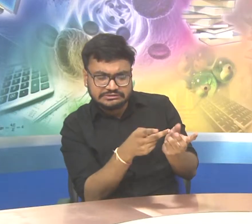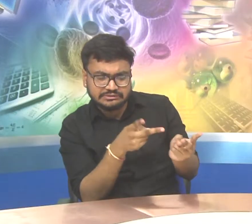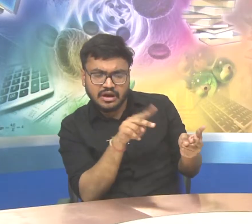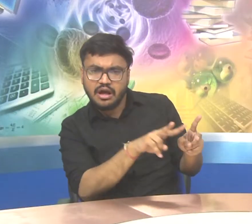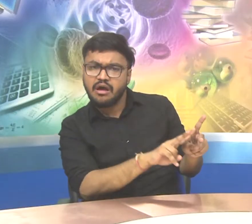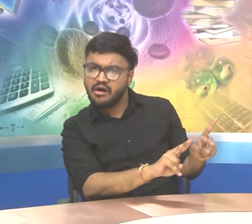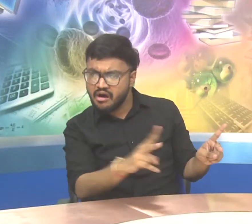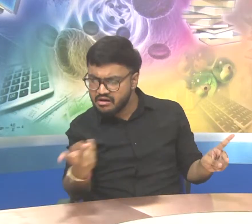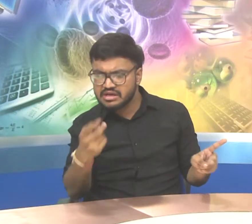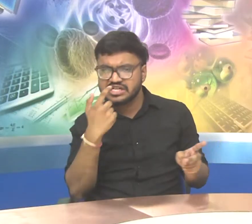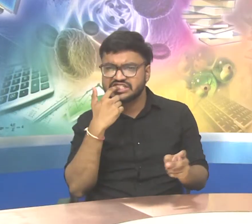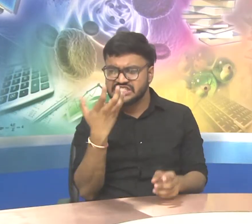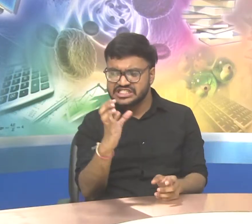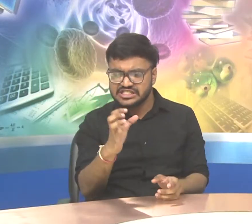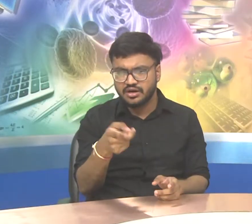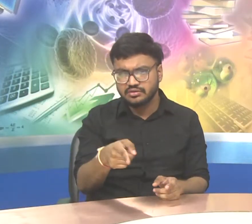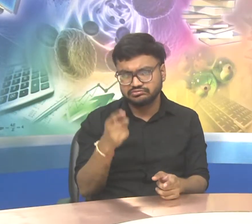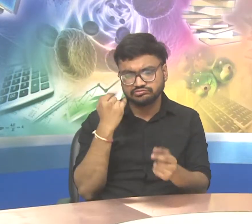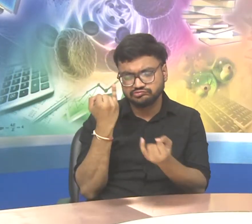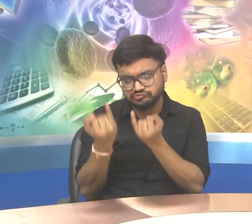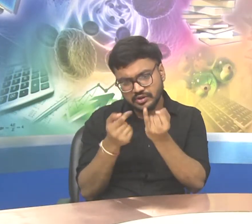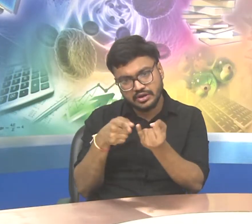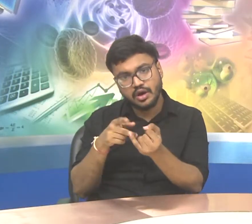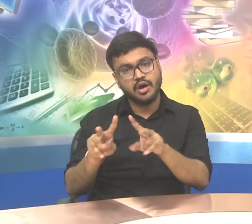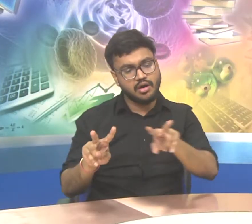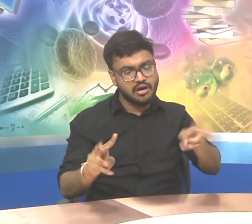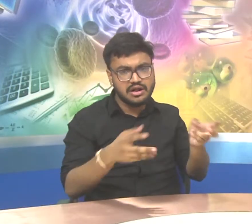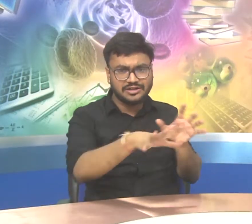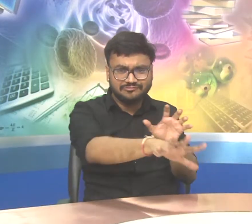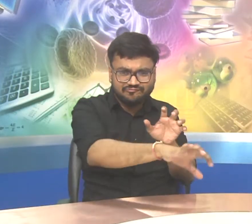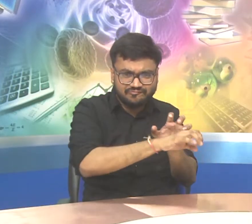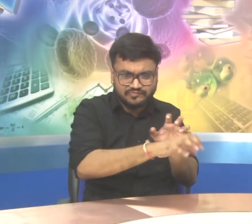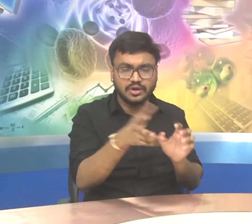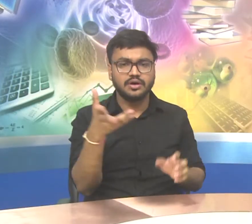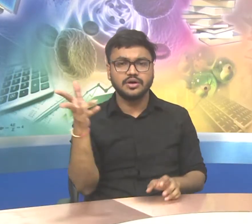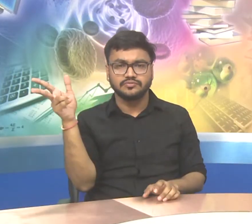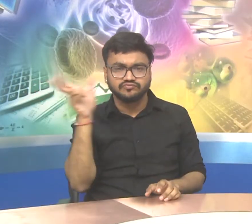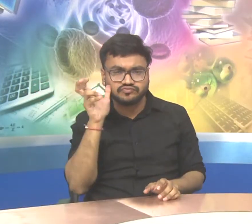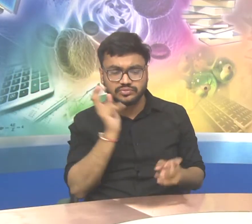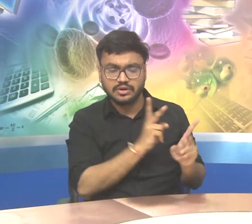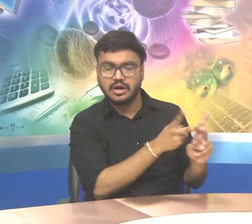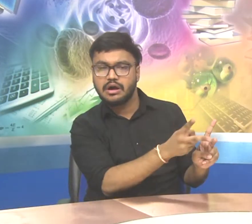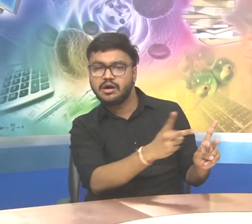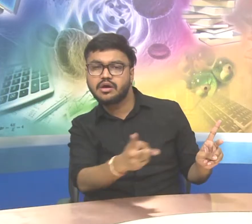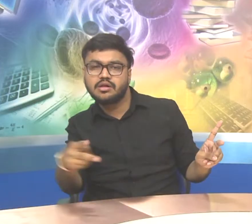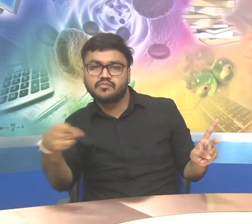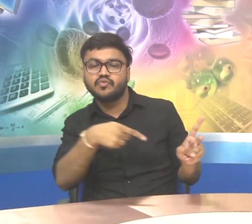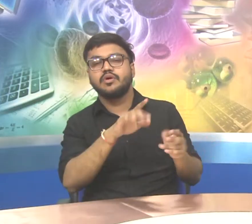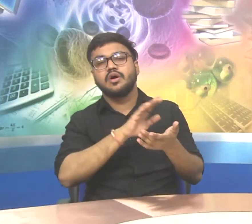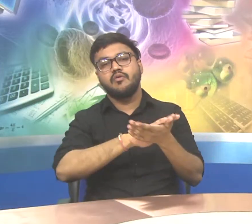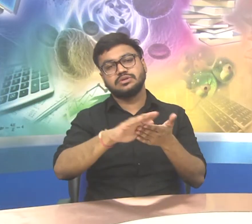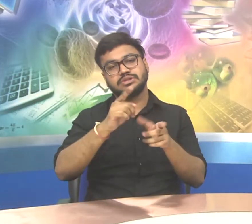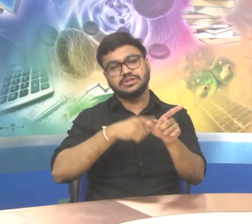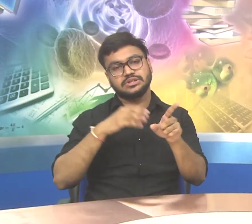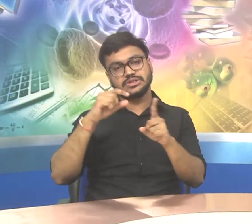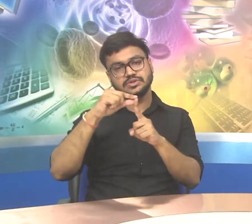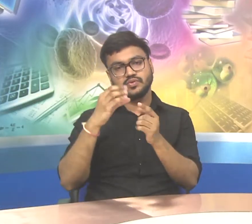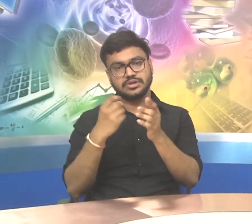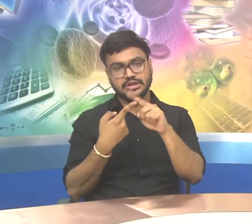For example, hypothesis: if a plant gets more sunlight, then it will grow taller. If